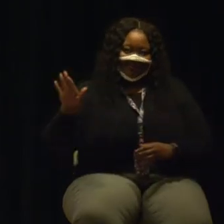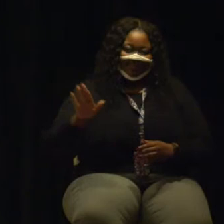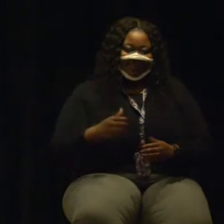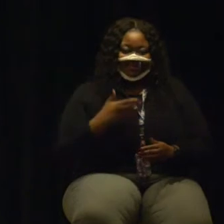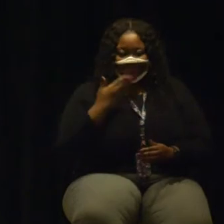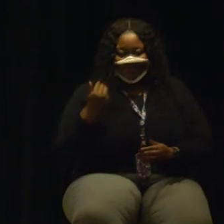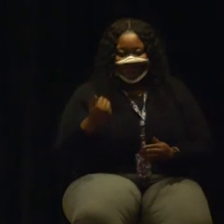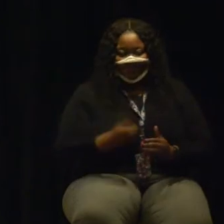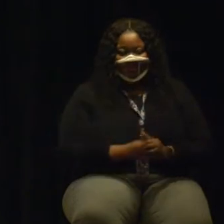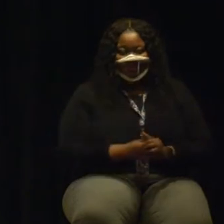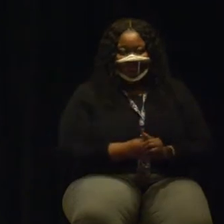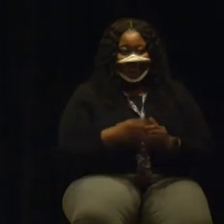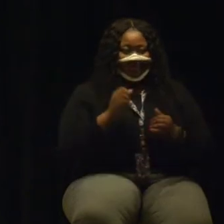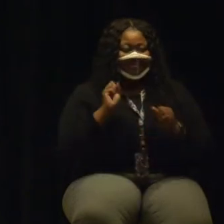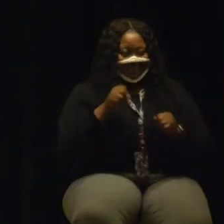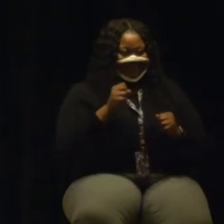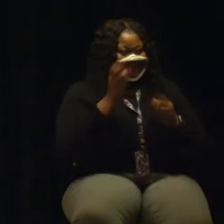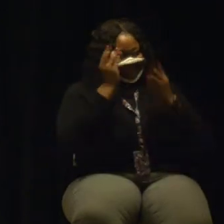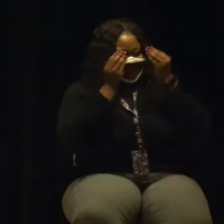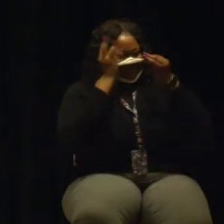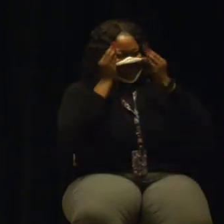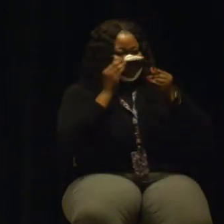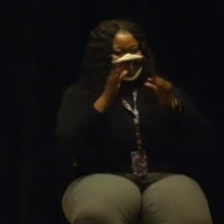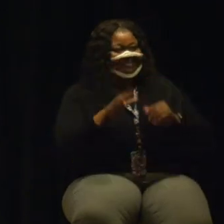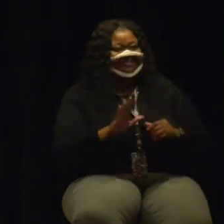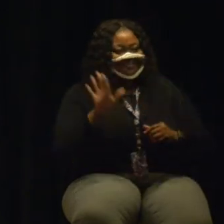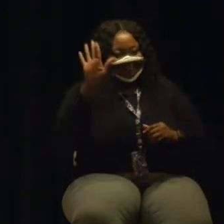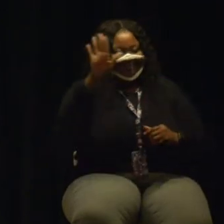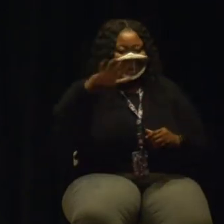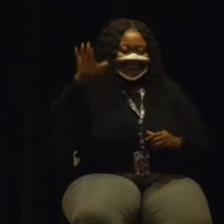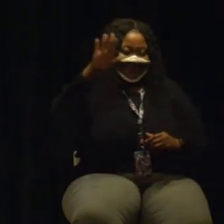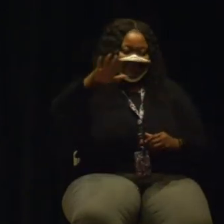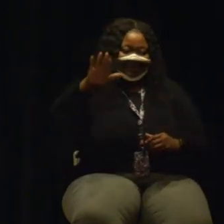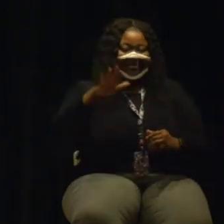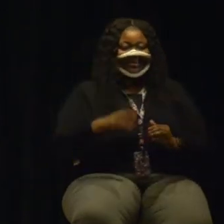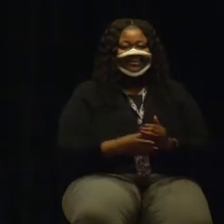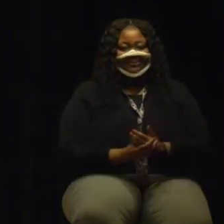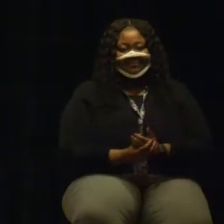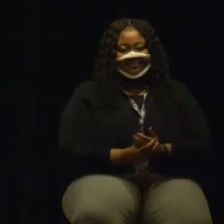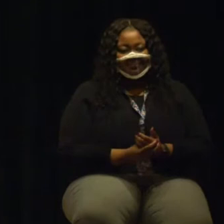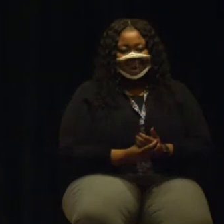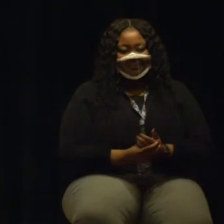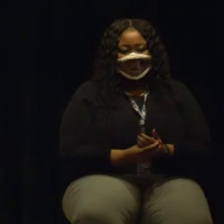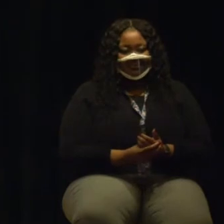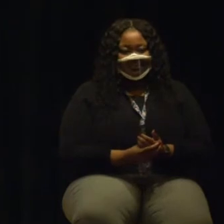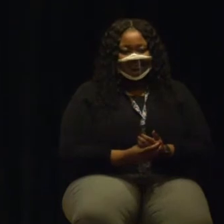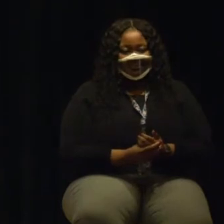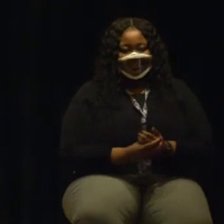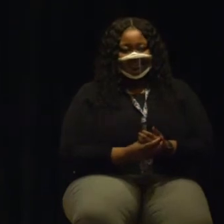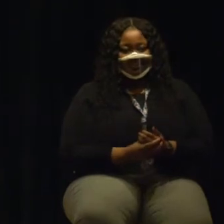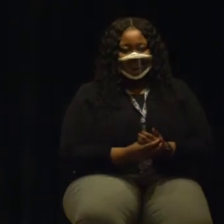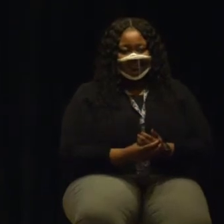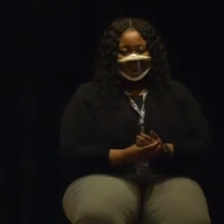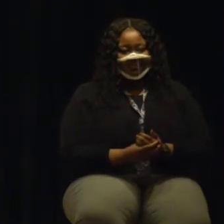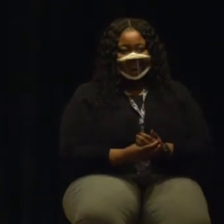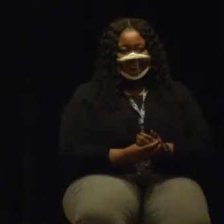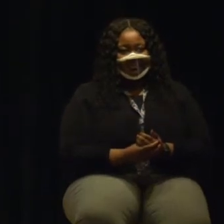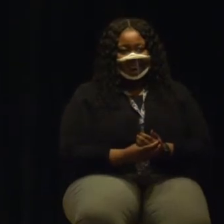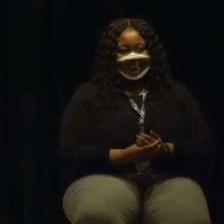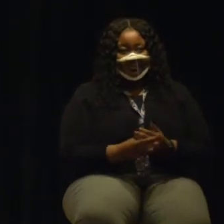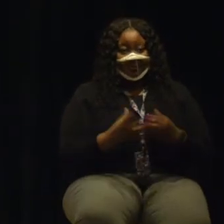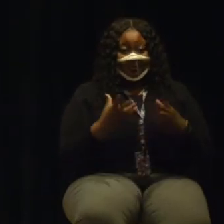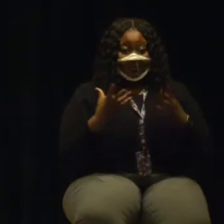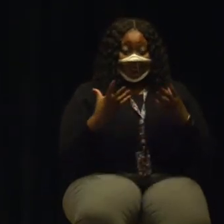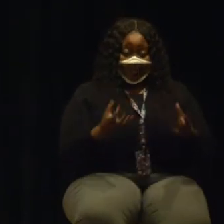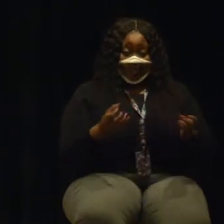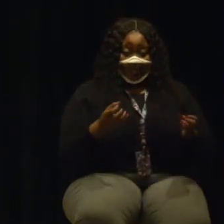flow out there. Yeah, but Yusef and I had the idea, and I'm going to show this to you now, that we wanted to make a portrait of